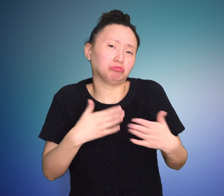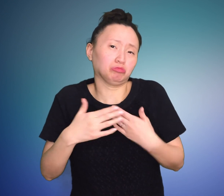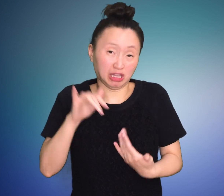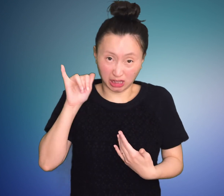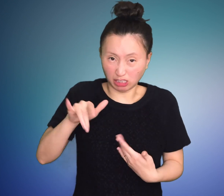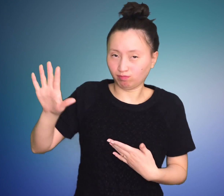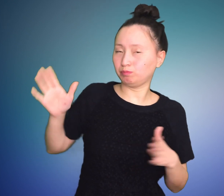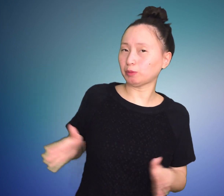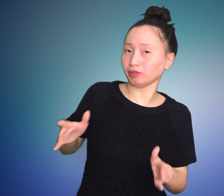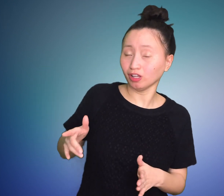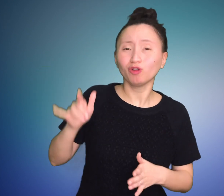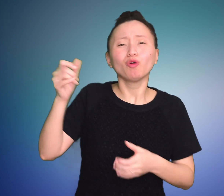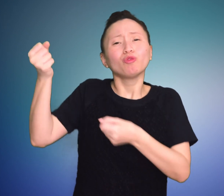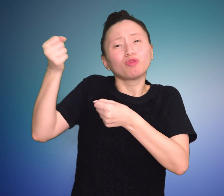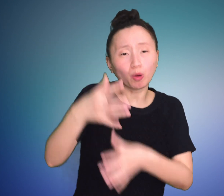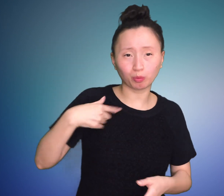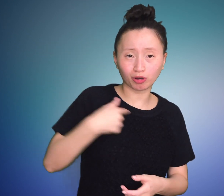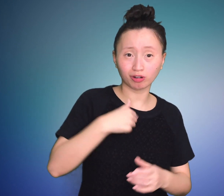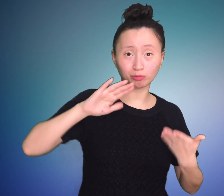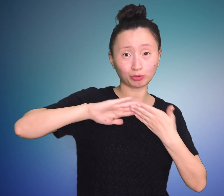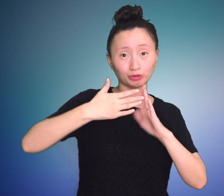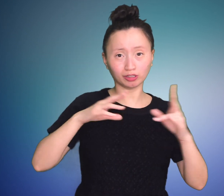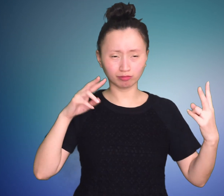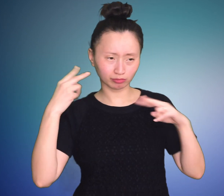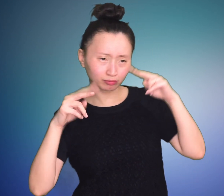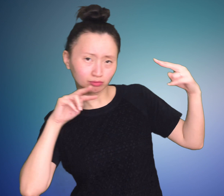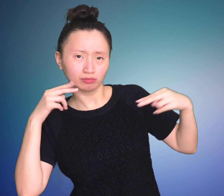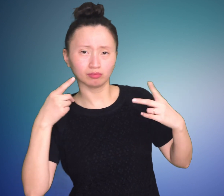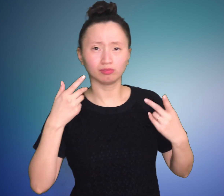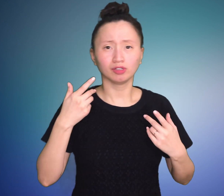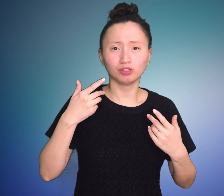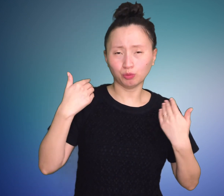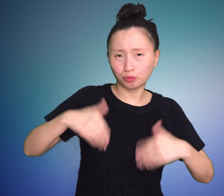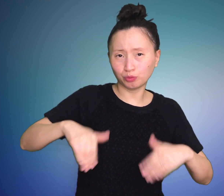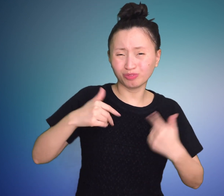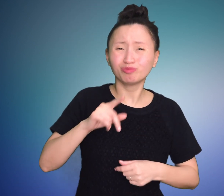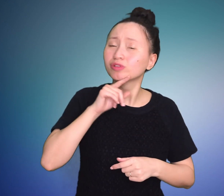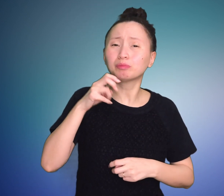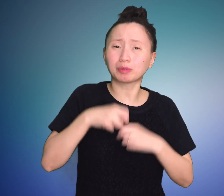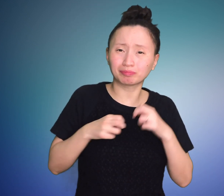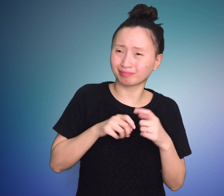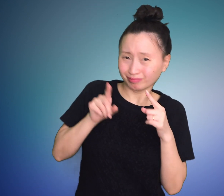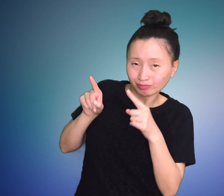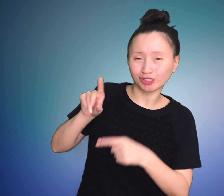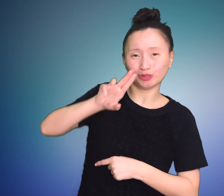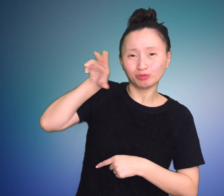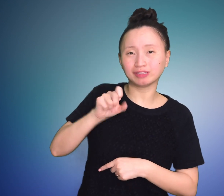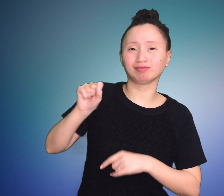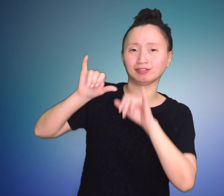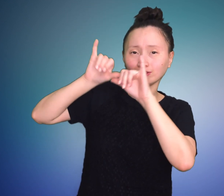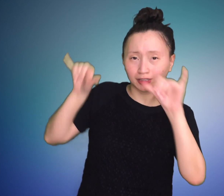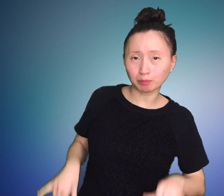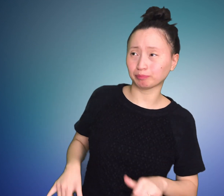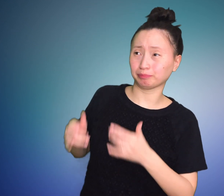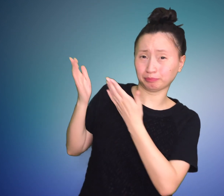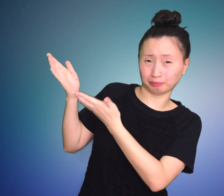color." This way of thinking really causes problems within our communities. But the root of the problem is the U.S. system that